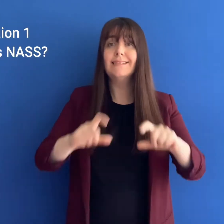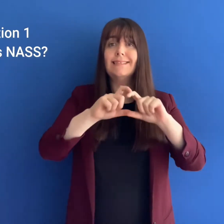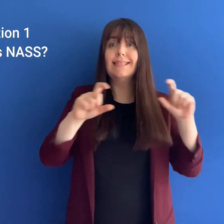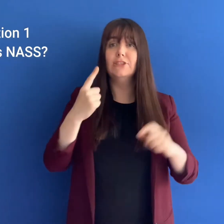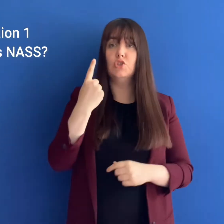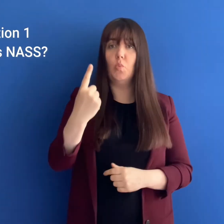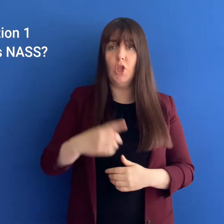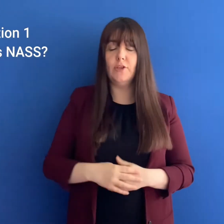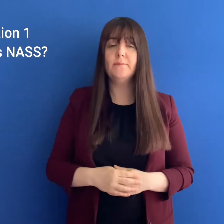Section 1.